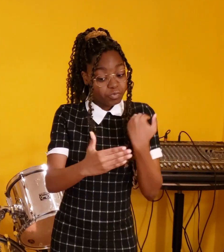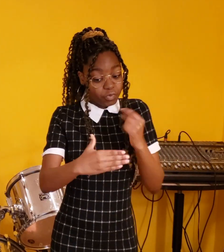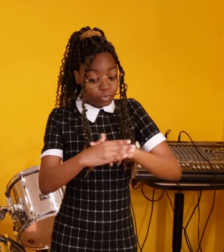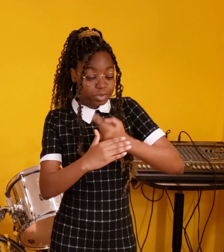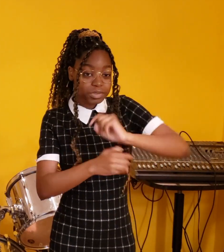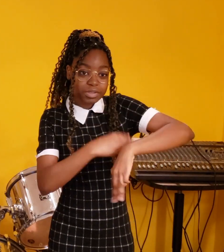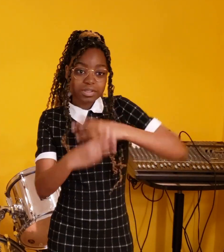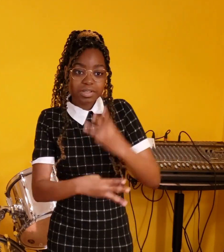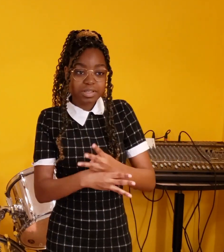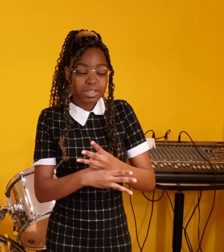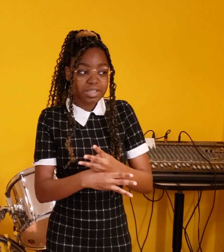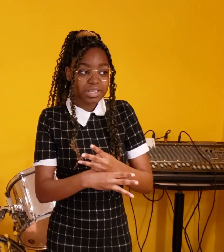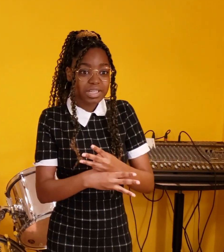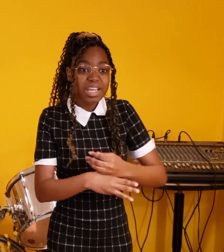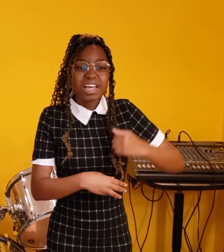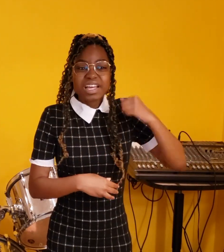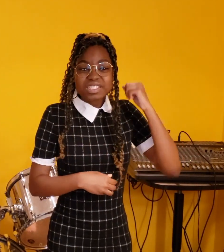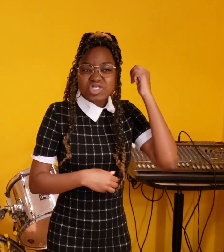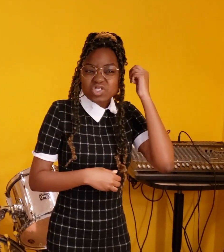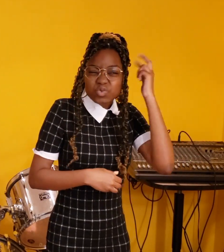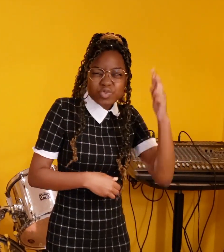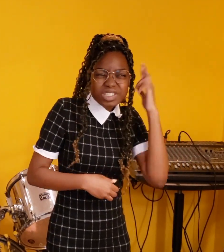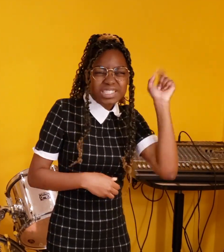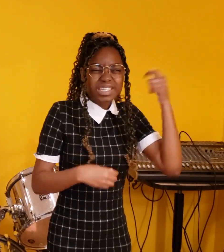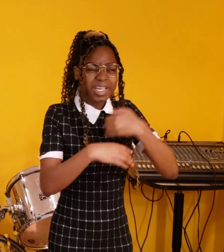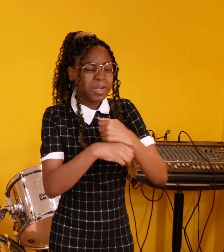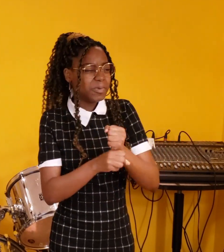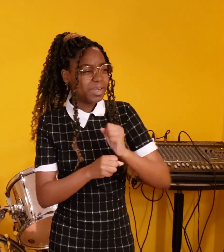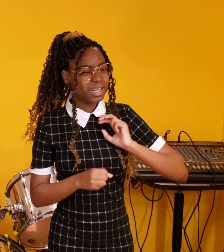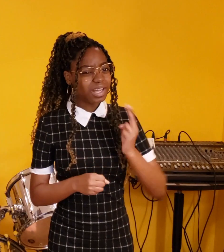had love for us. That's why he created us in the first place.